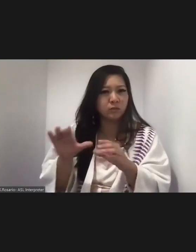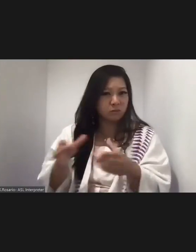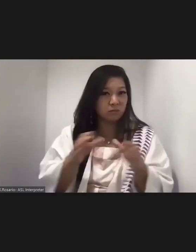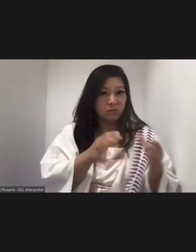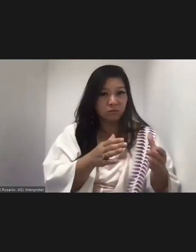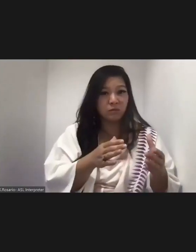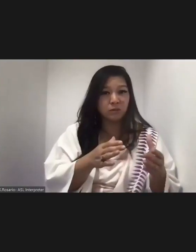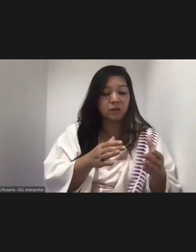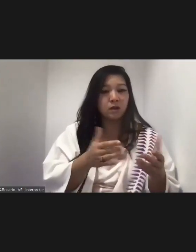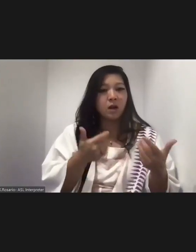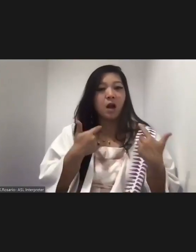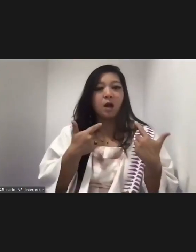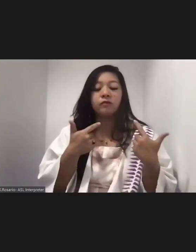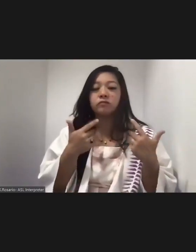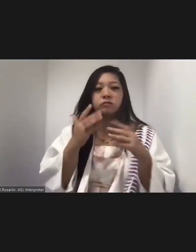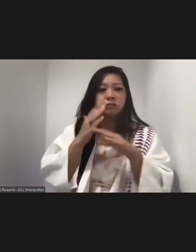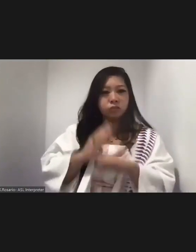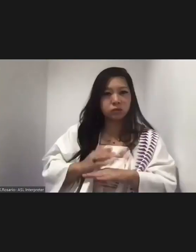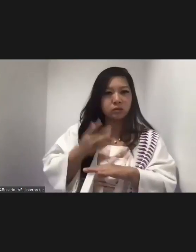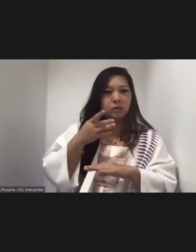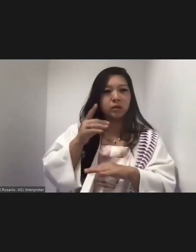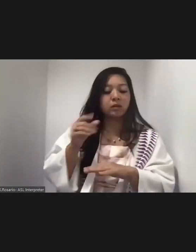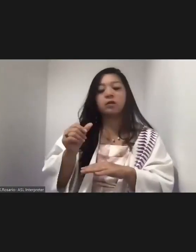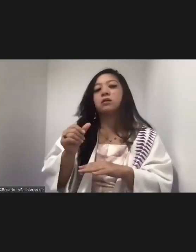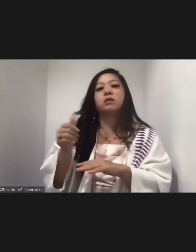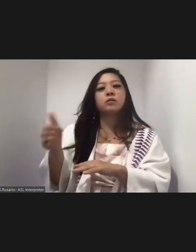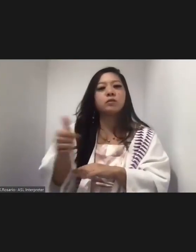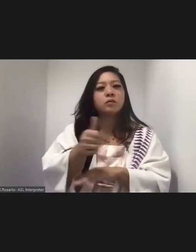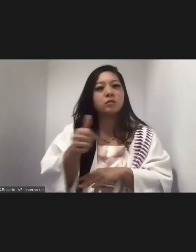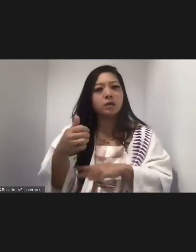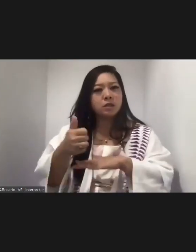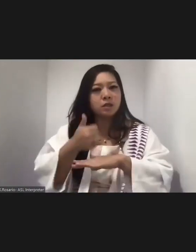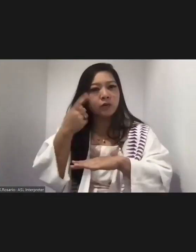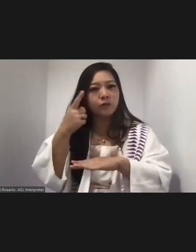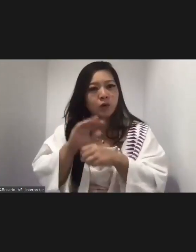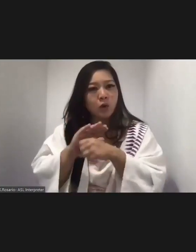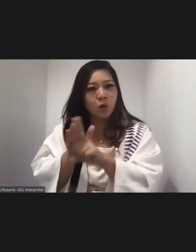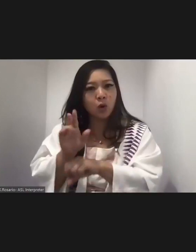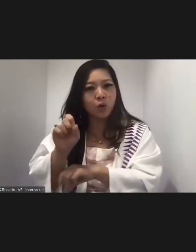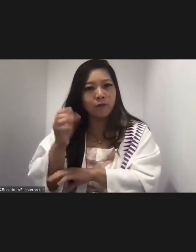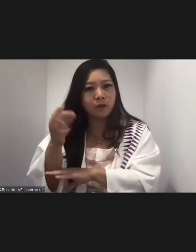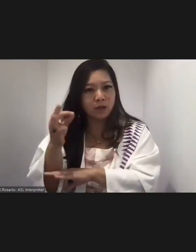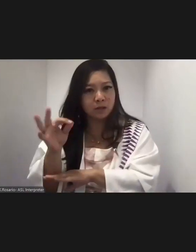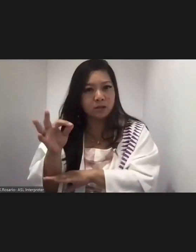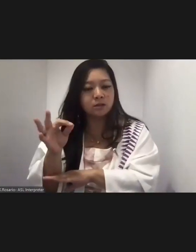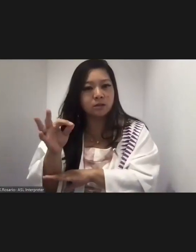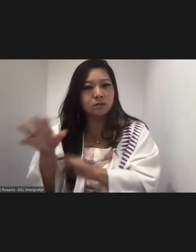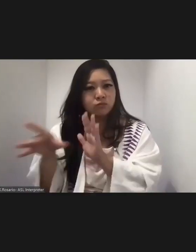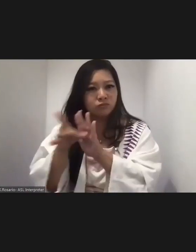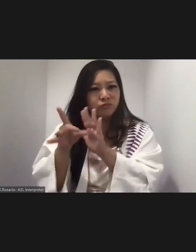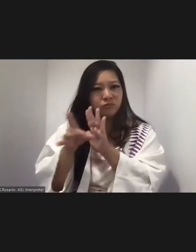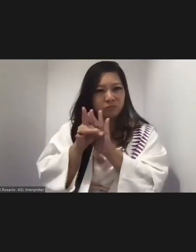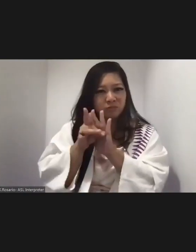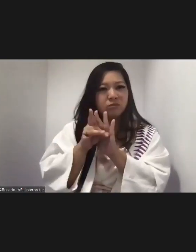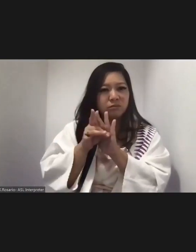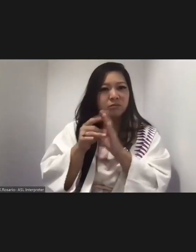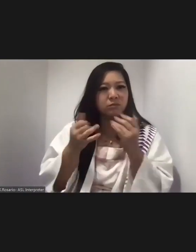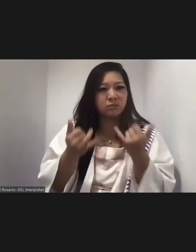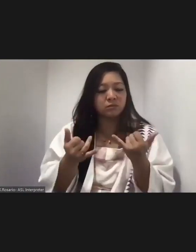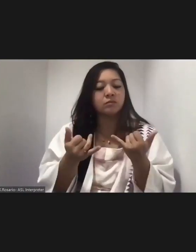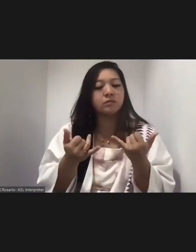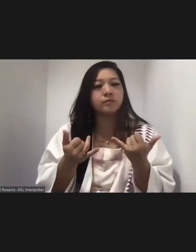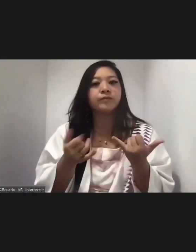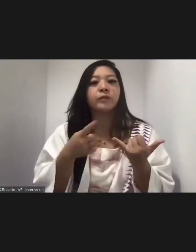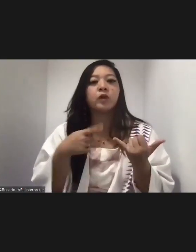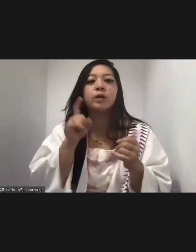have let their guard down and put themselves at risk for COVID-19 transmission. We